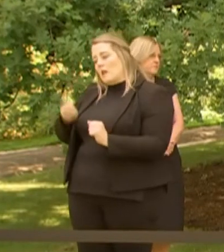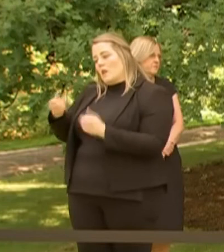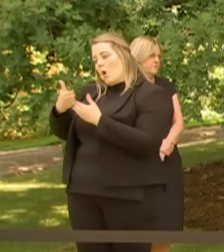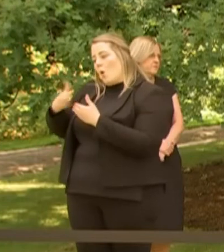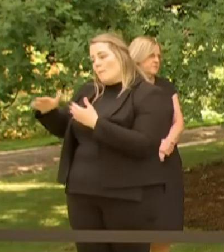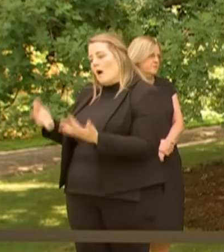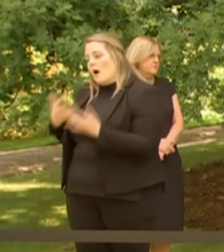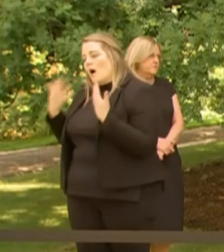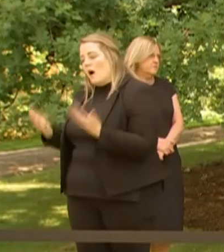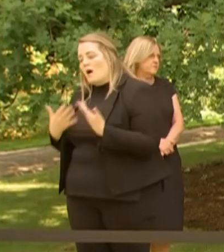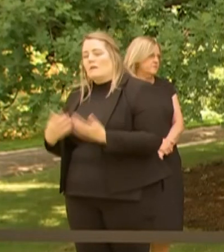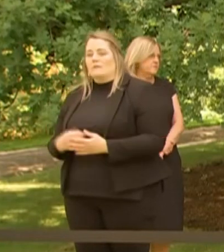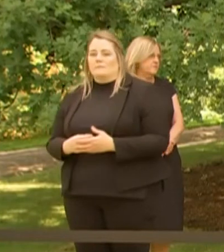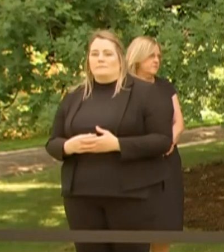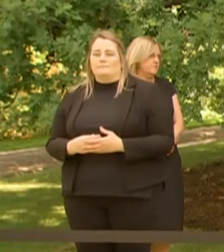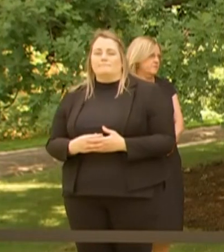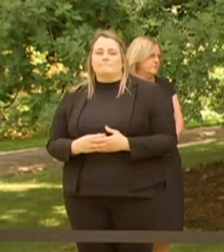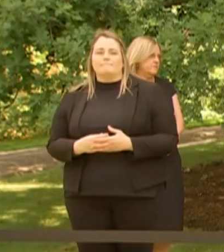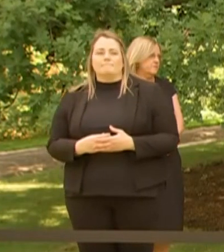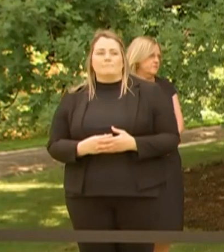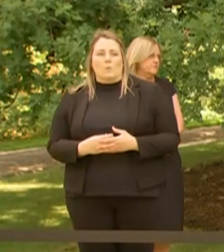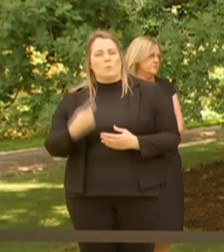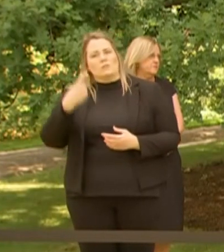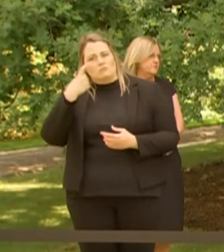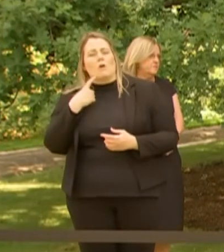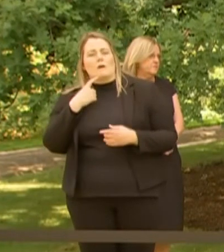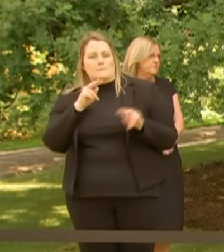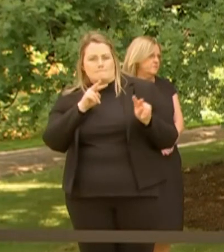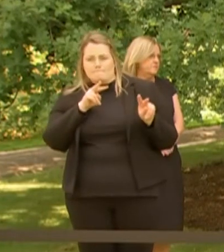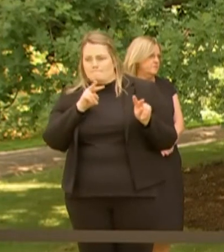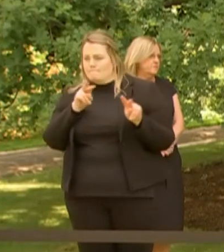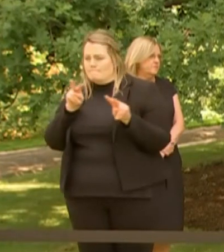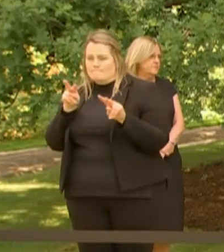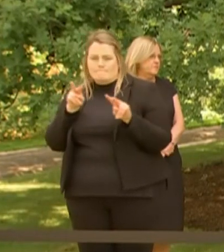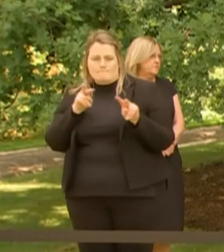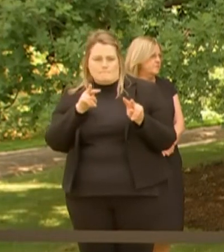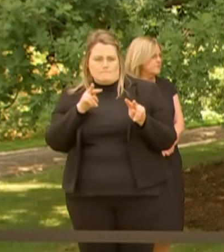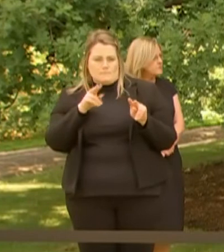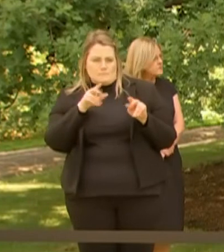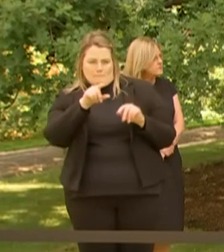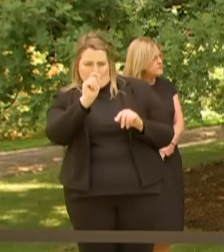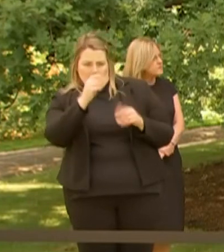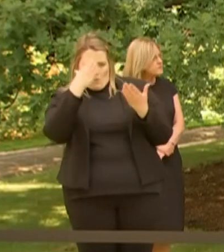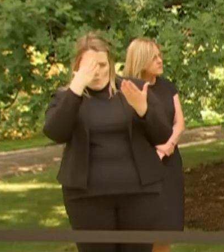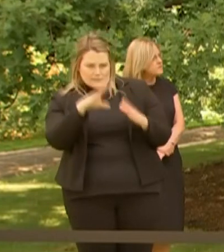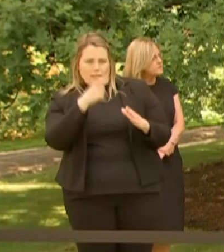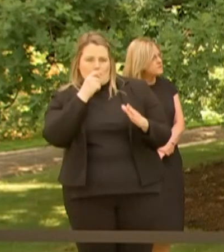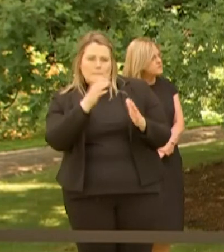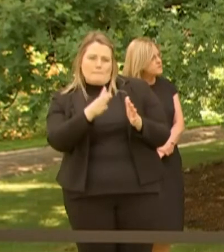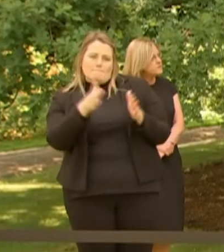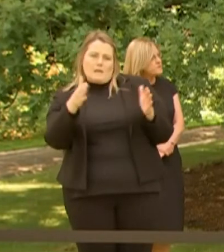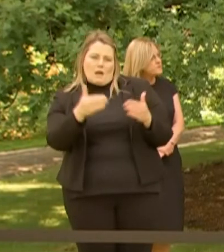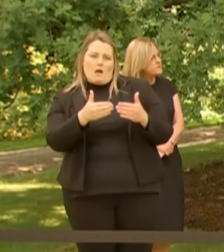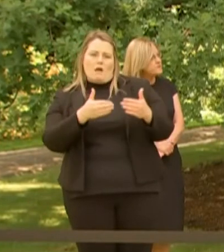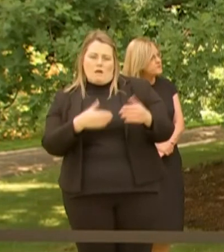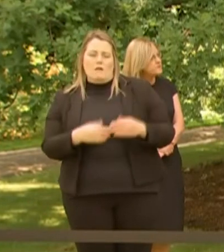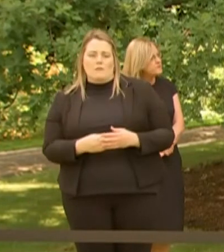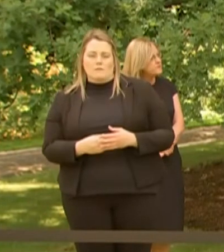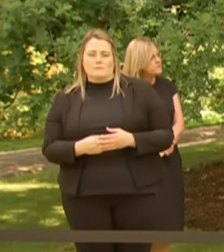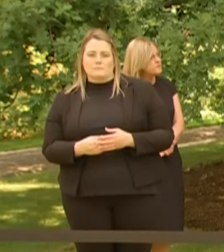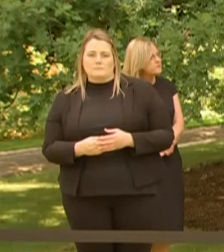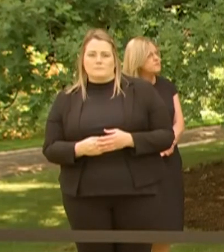best to ensure that we can accommodate, and pick hotels that are a little bit bigger. We have entered into